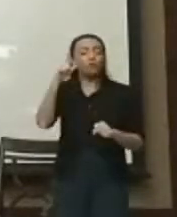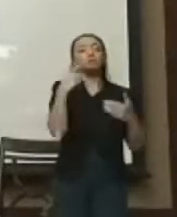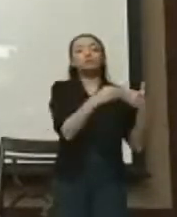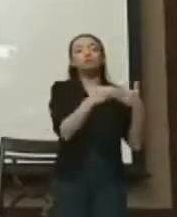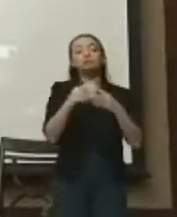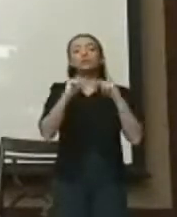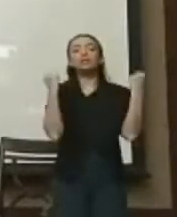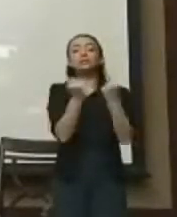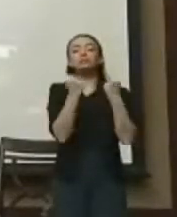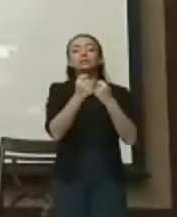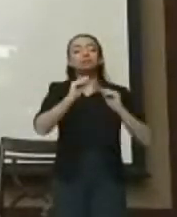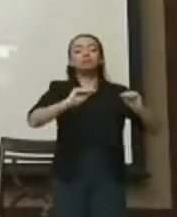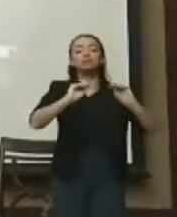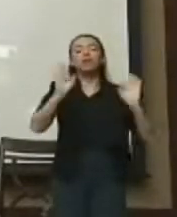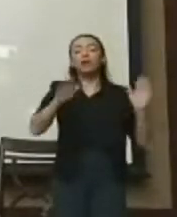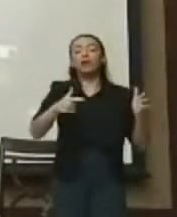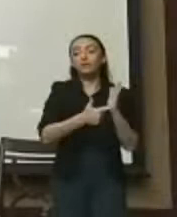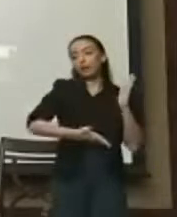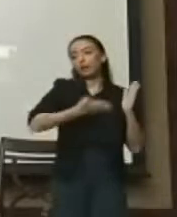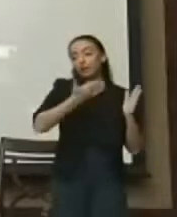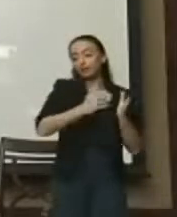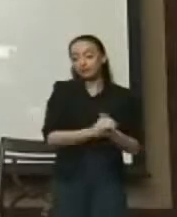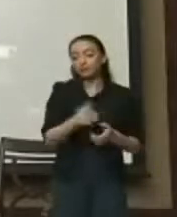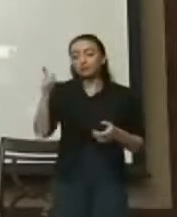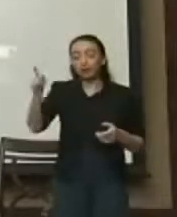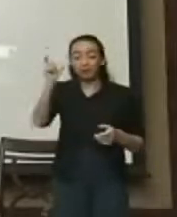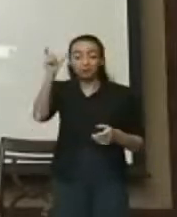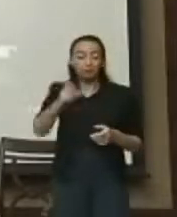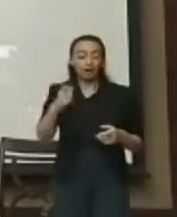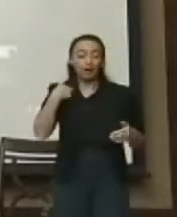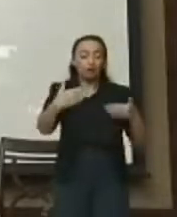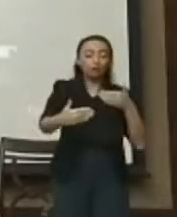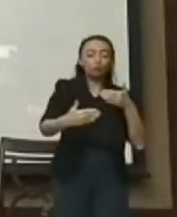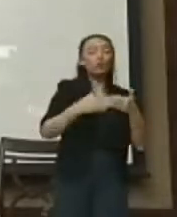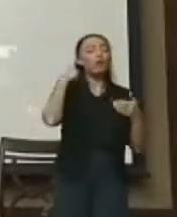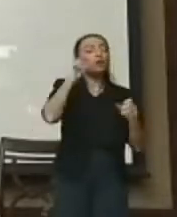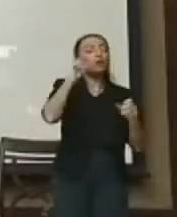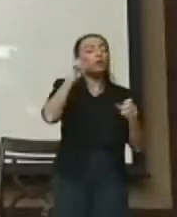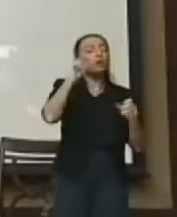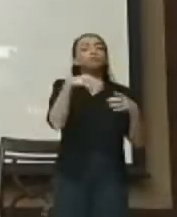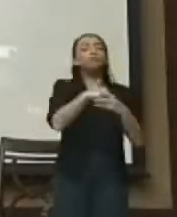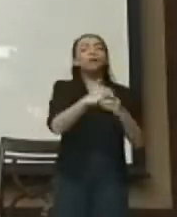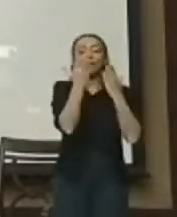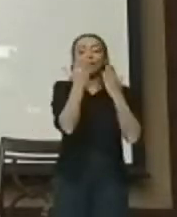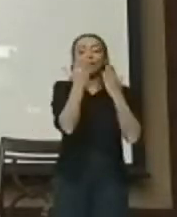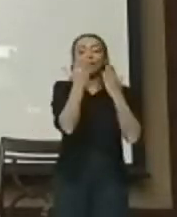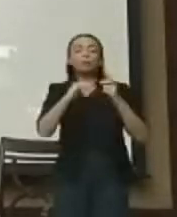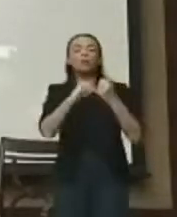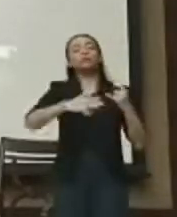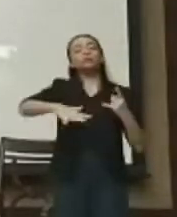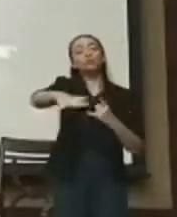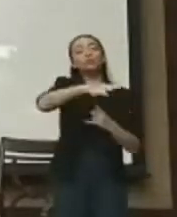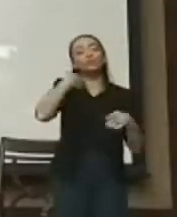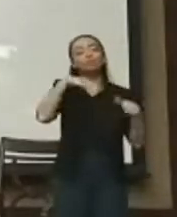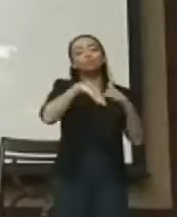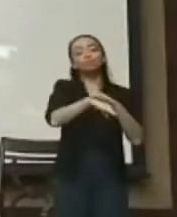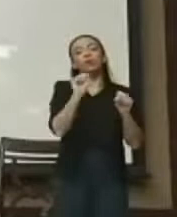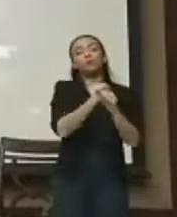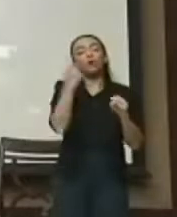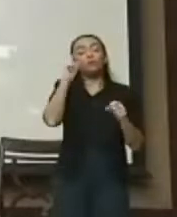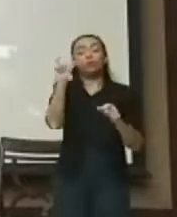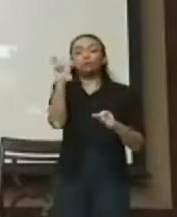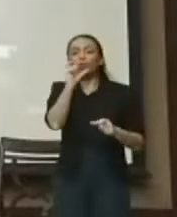teams. Mr. Mittal is closely associated with the social sector and education, including many universities,